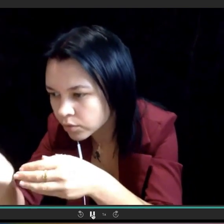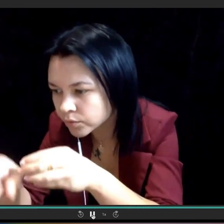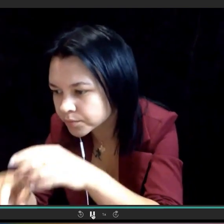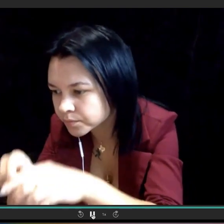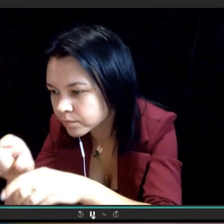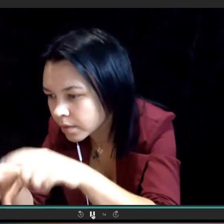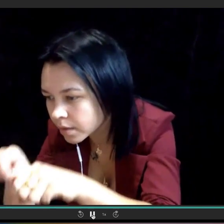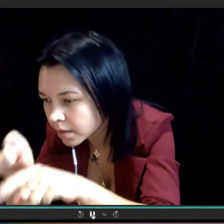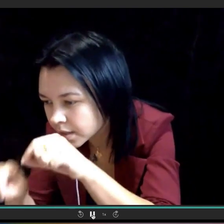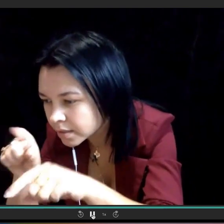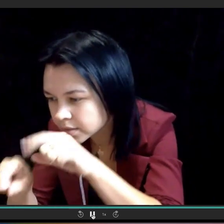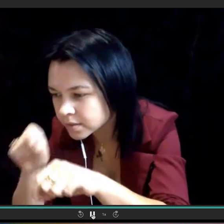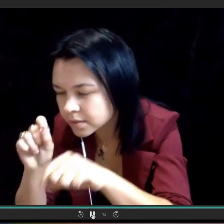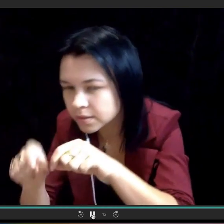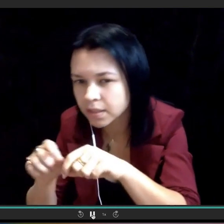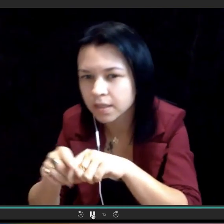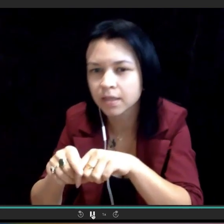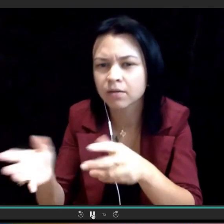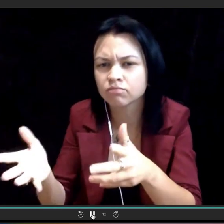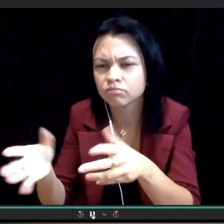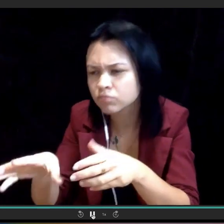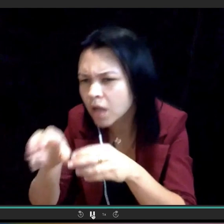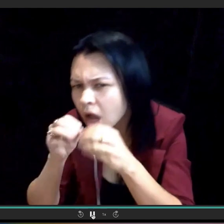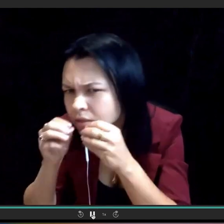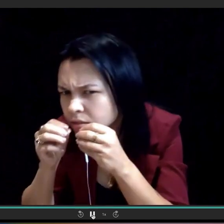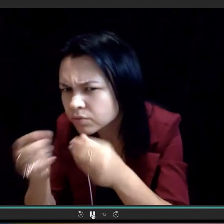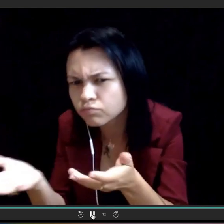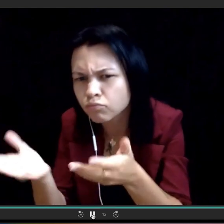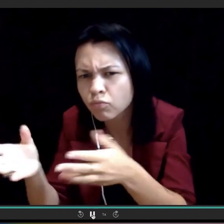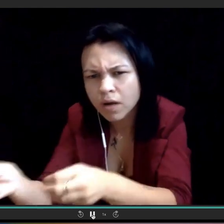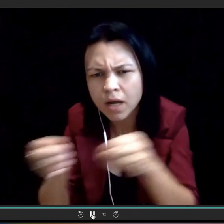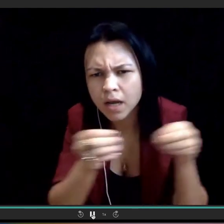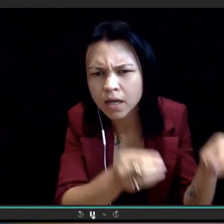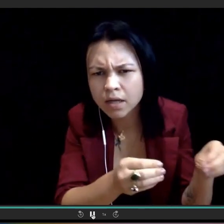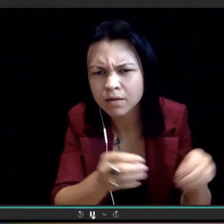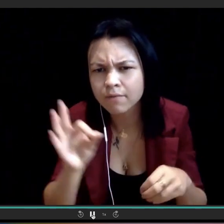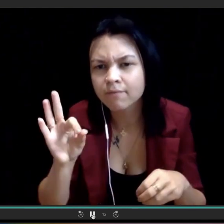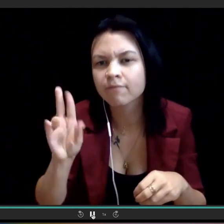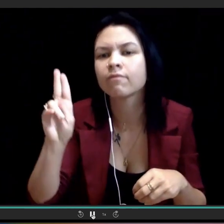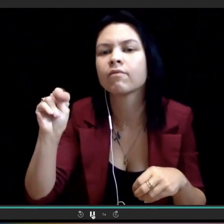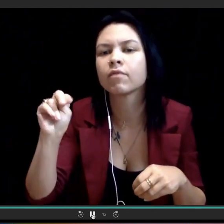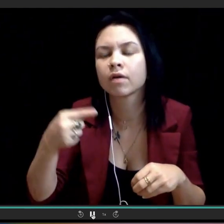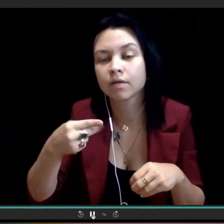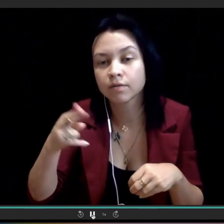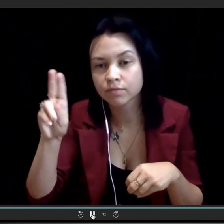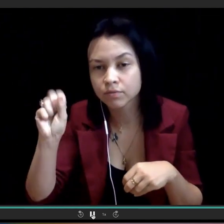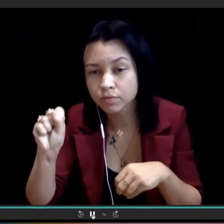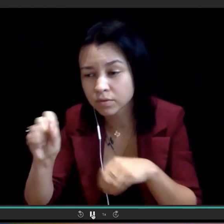threads of the fungus. They cut them and bring them out, and that's what the colony eats.